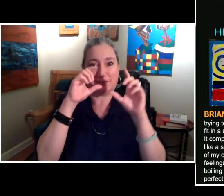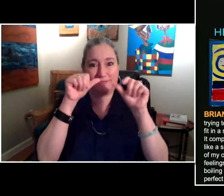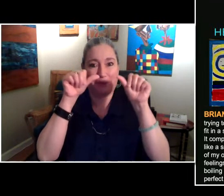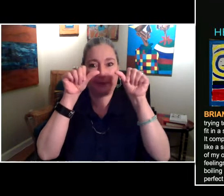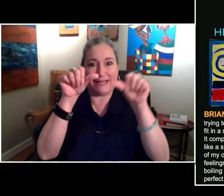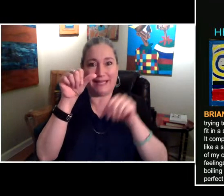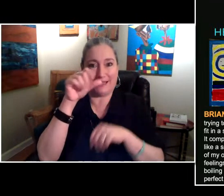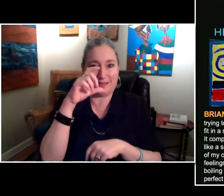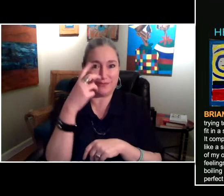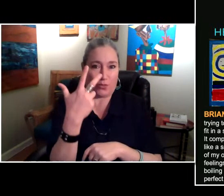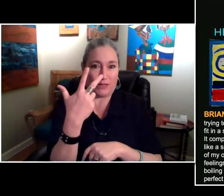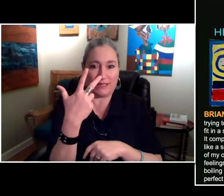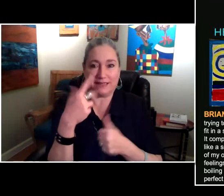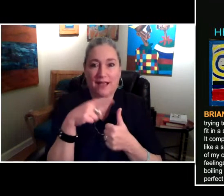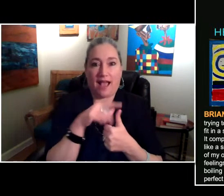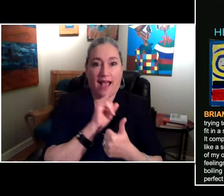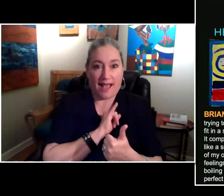speech,